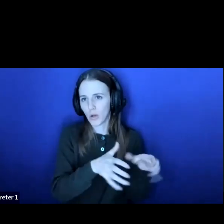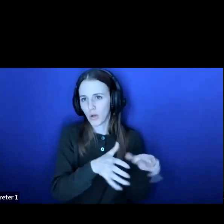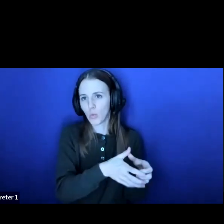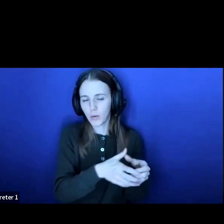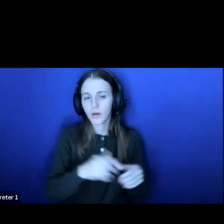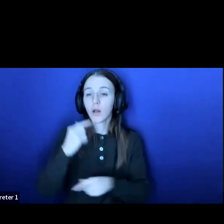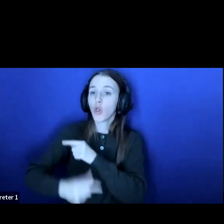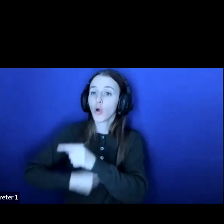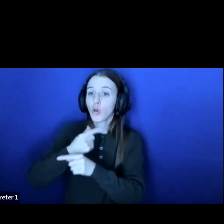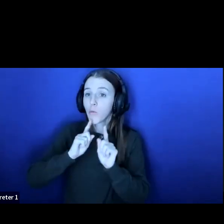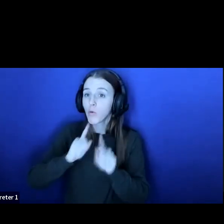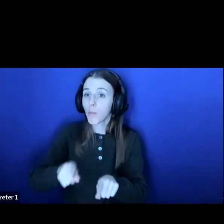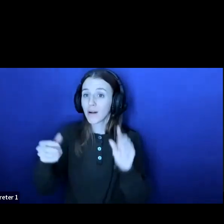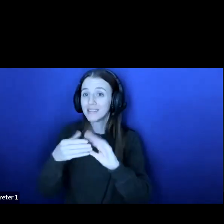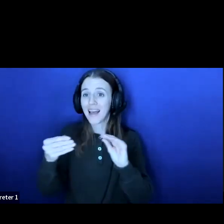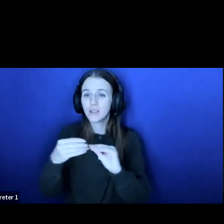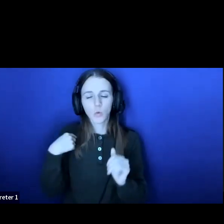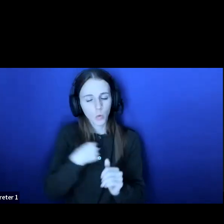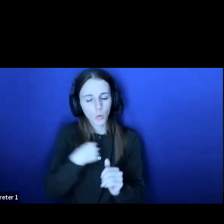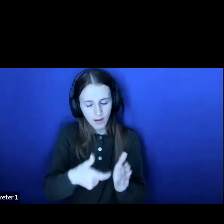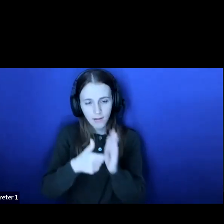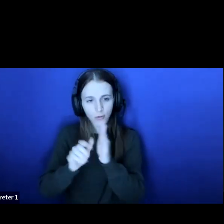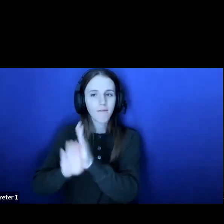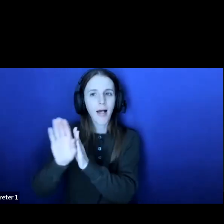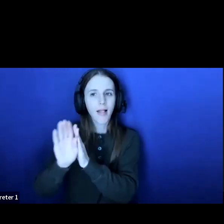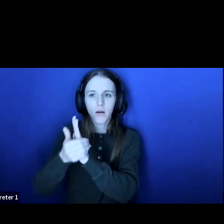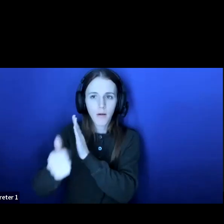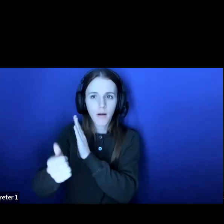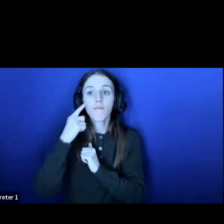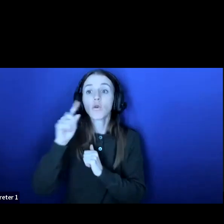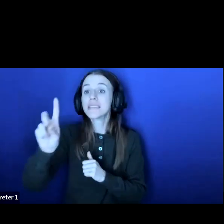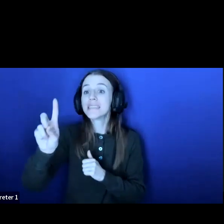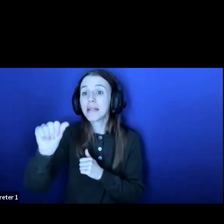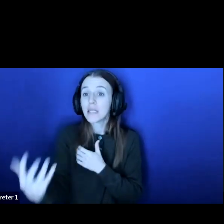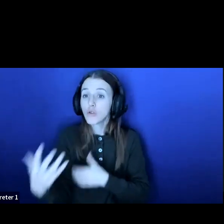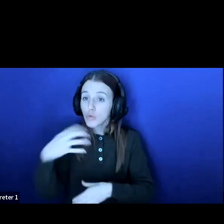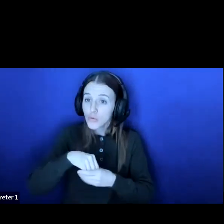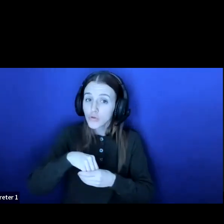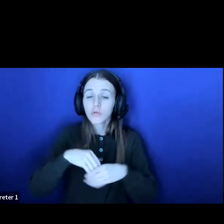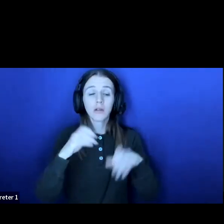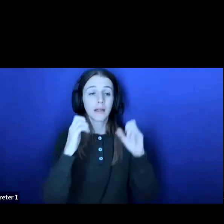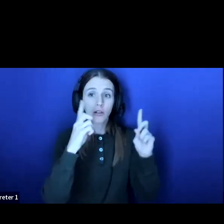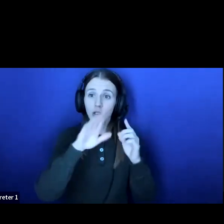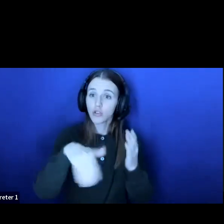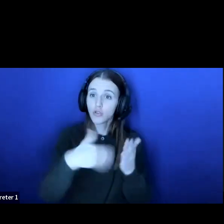we need to develop competencies for disability inclusion in the education of all health and care workers.